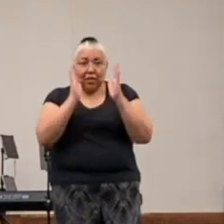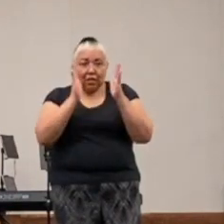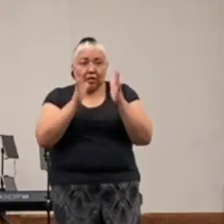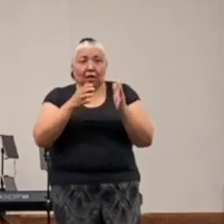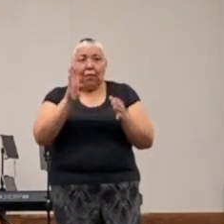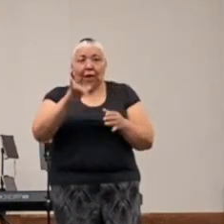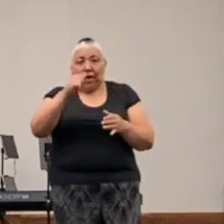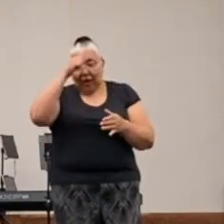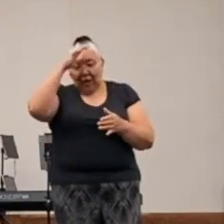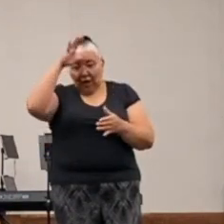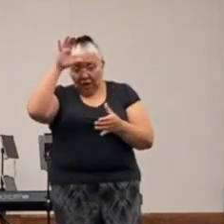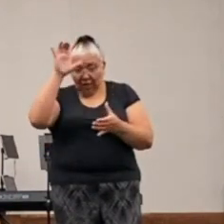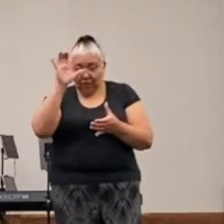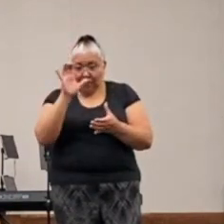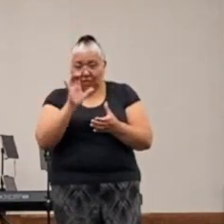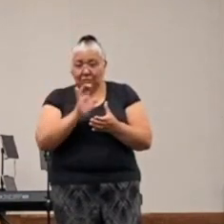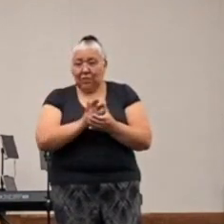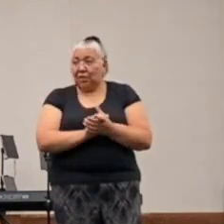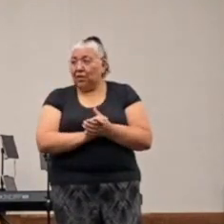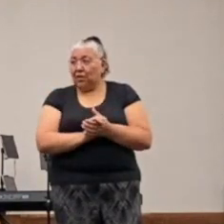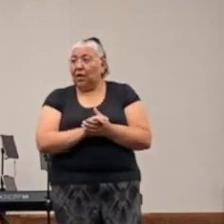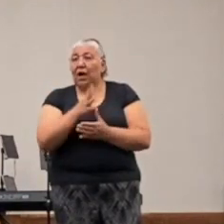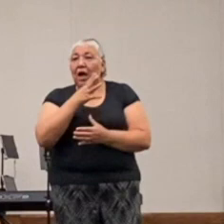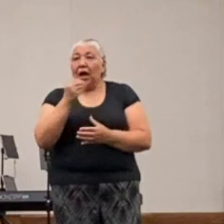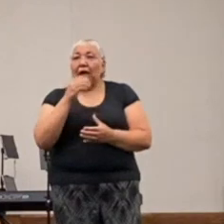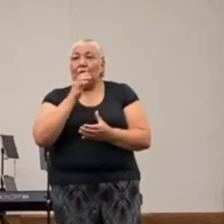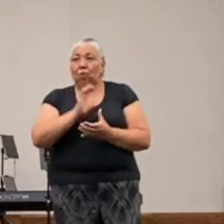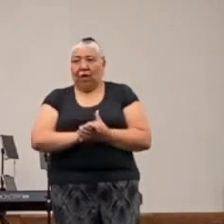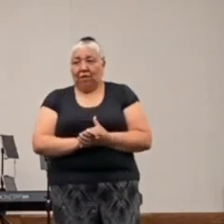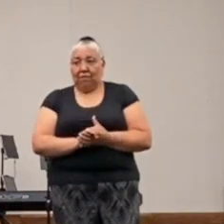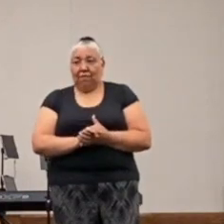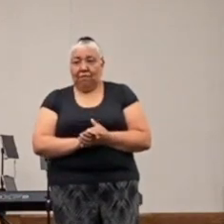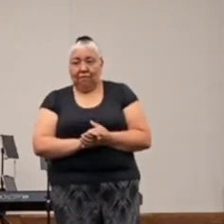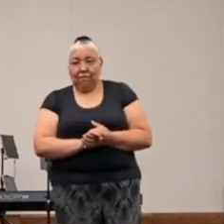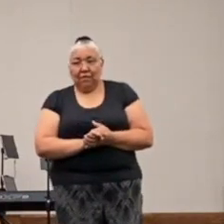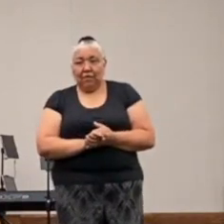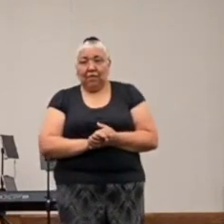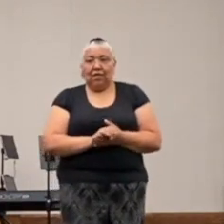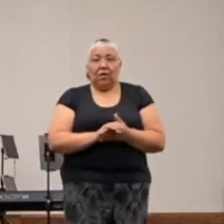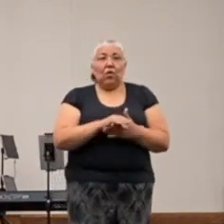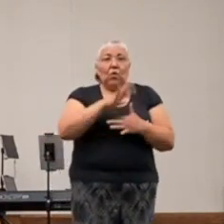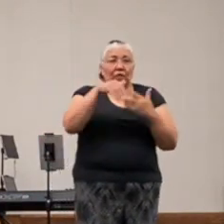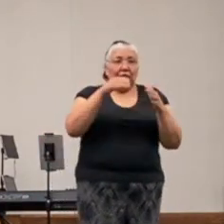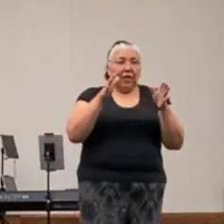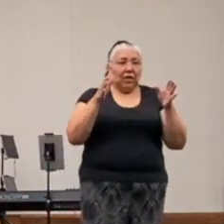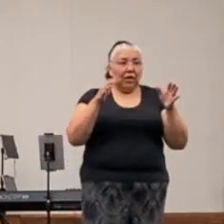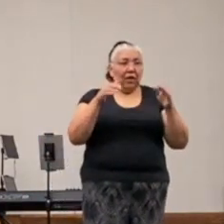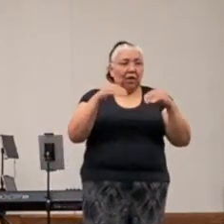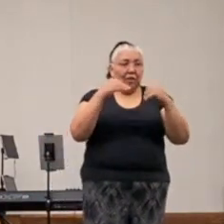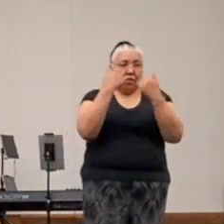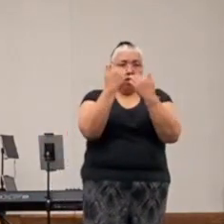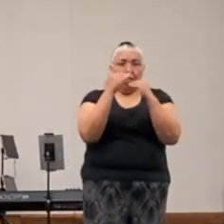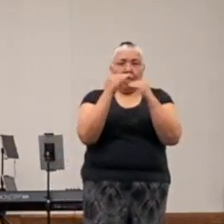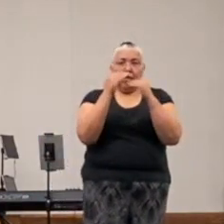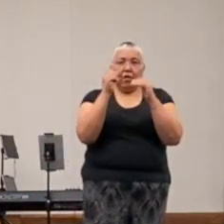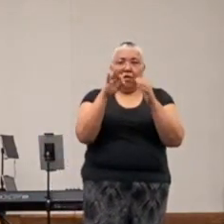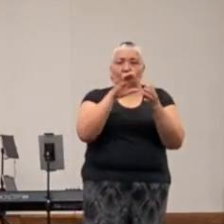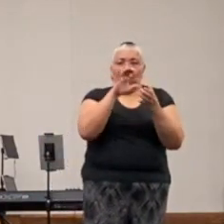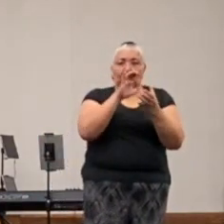a husband and wife within the boundaries of a